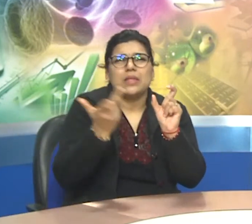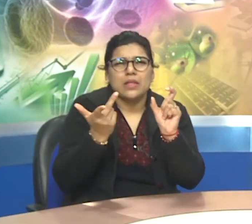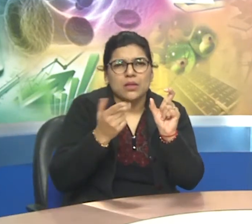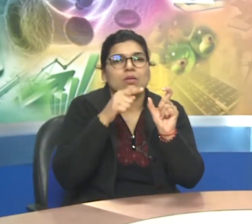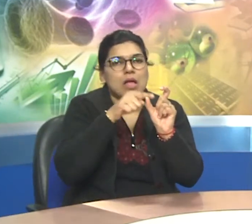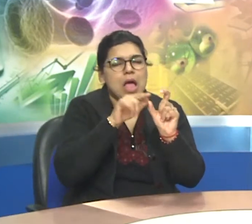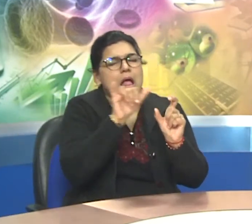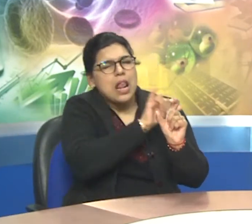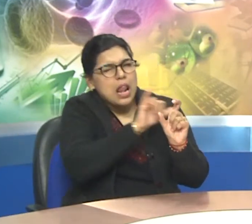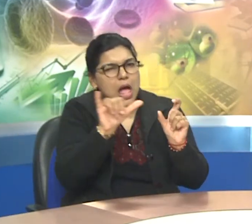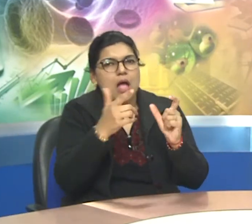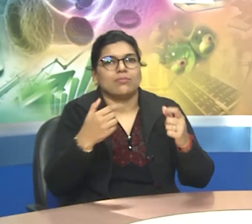means